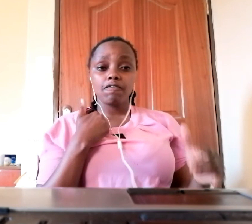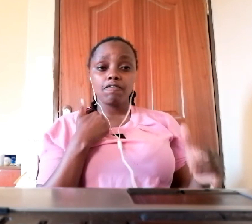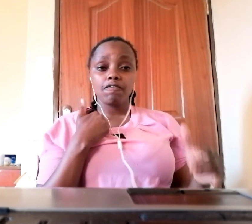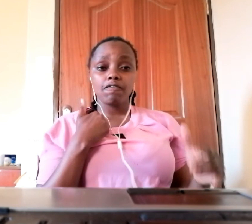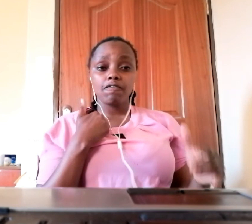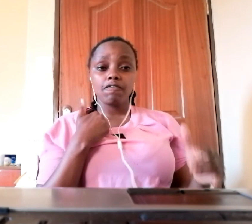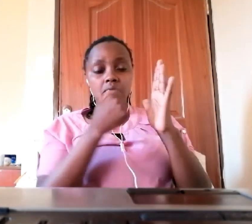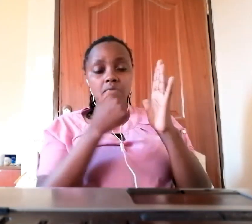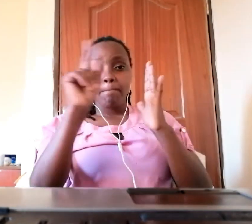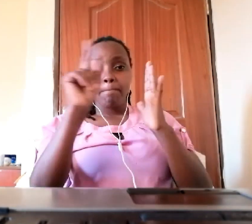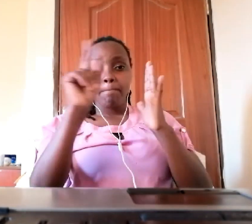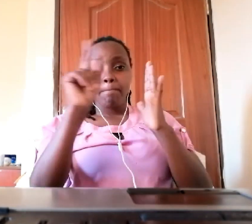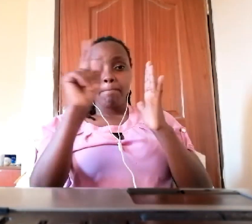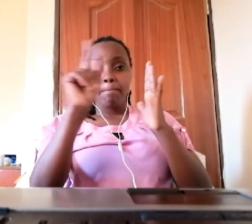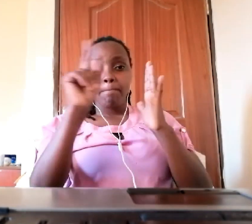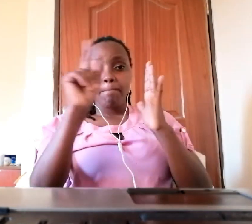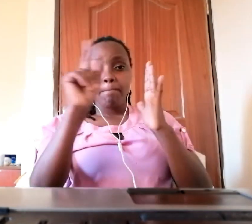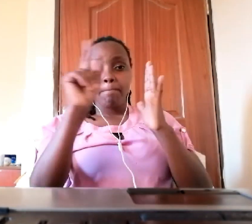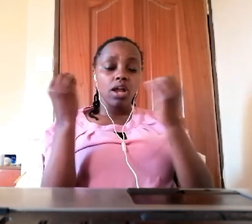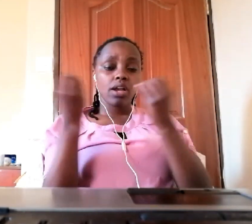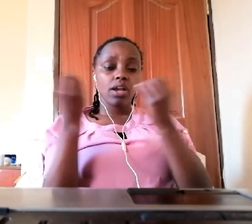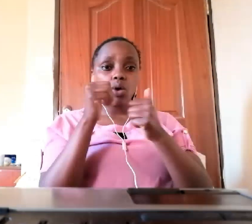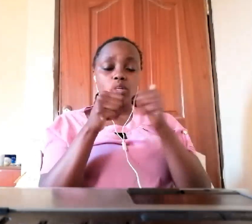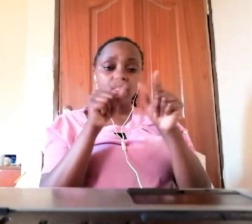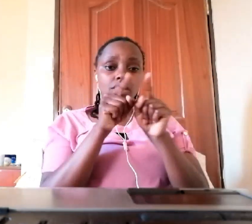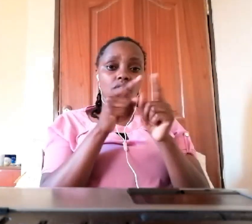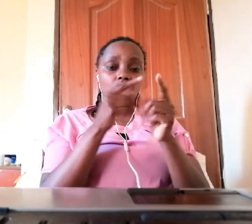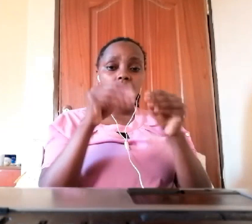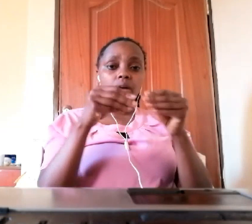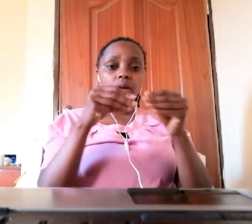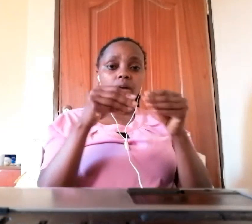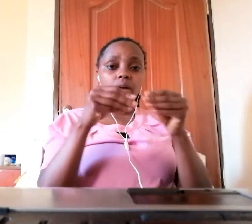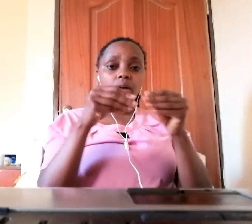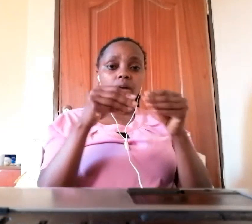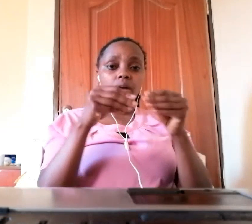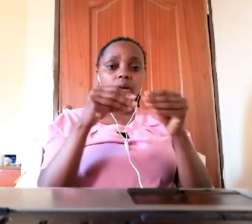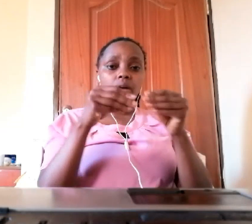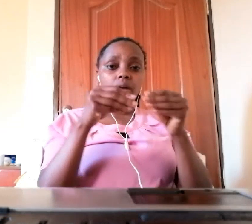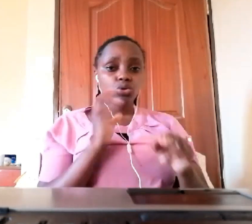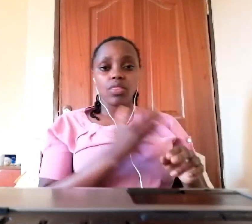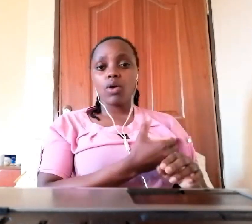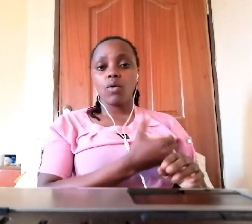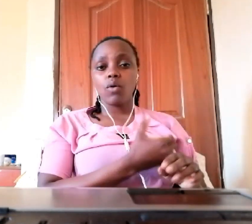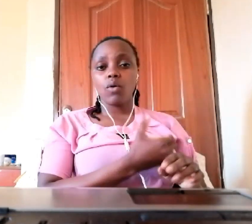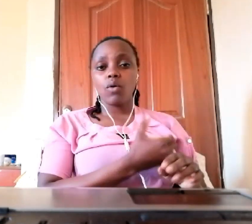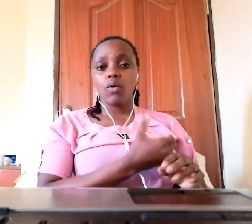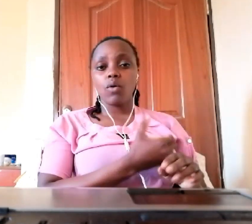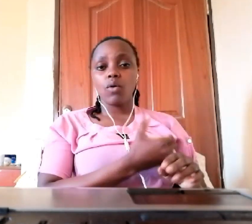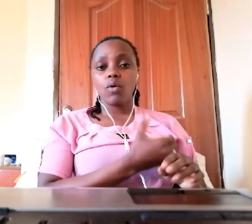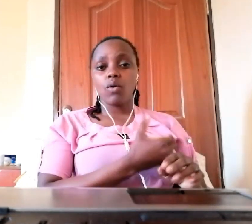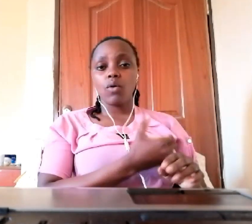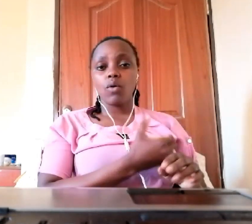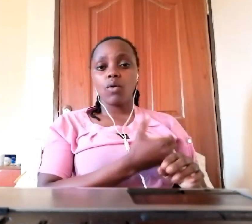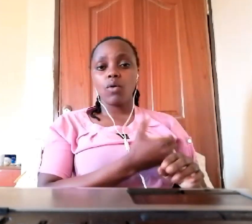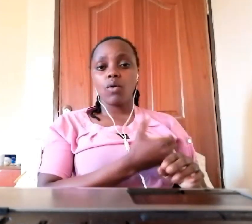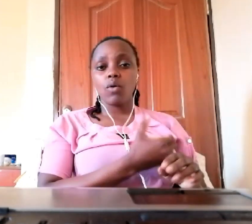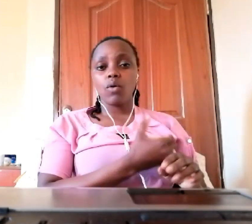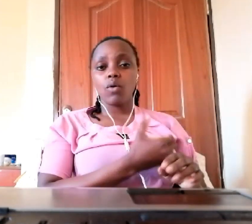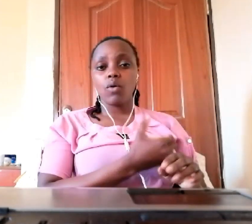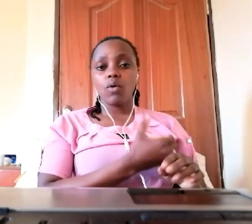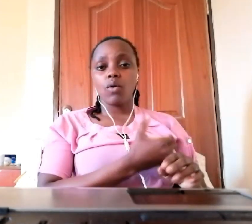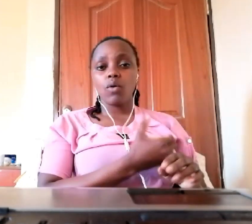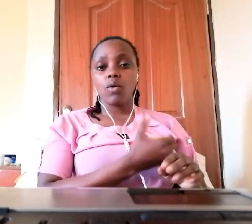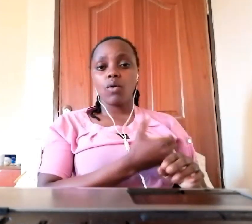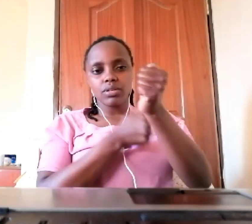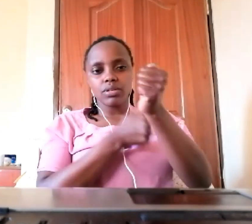approved networks or organizations that can submit reports to the committee, but we receive complementary